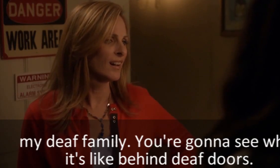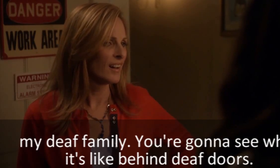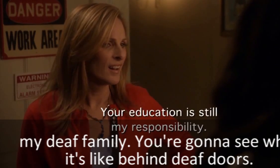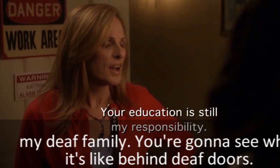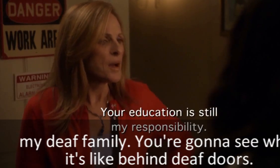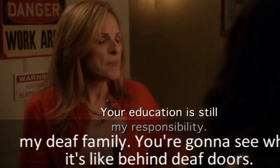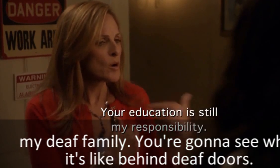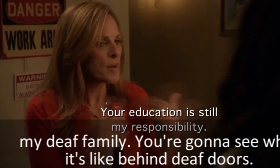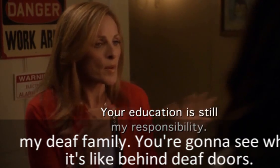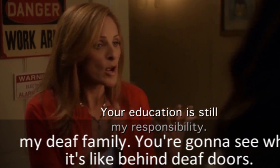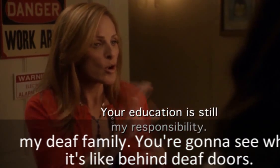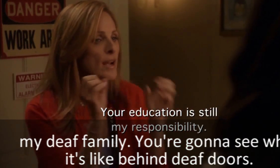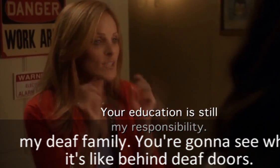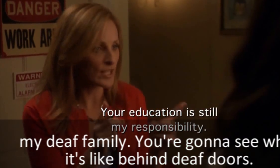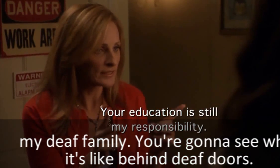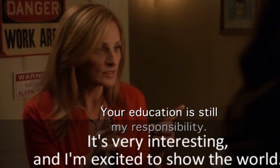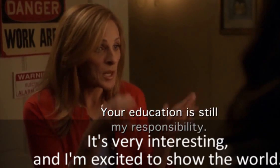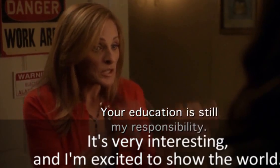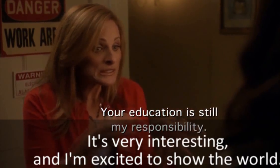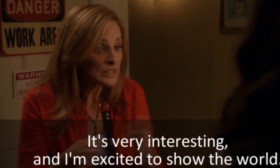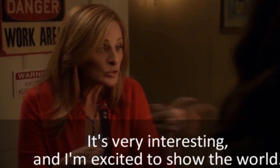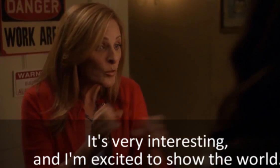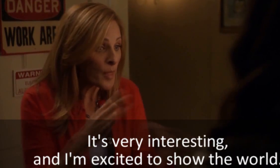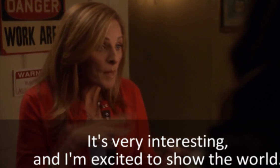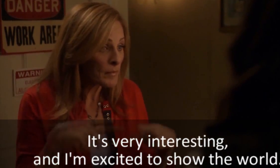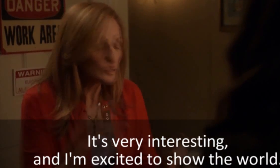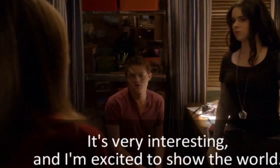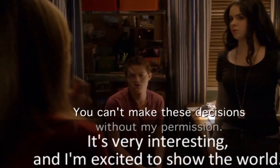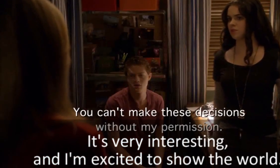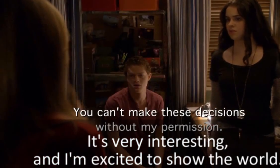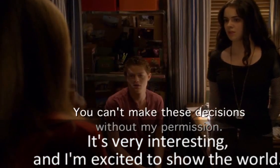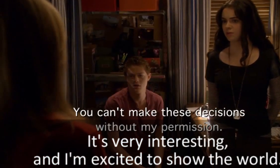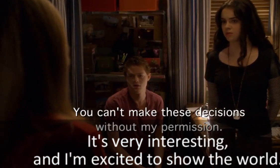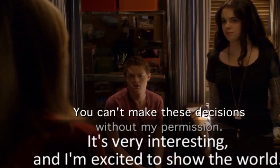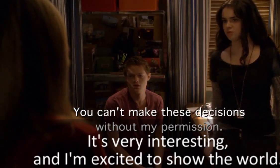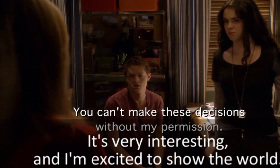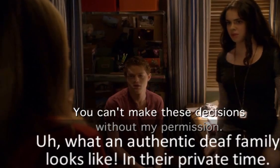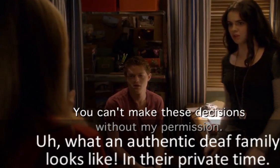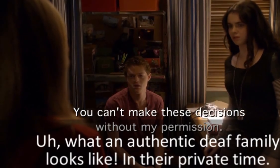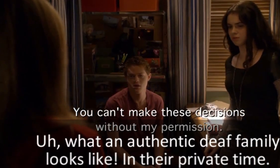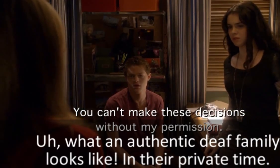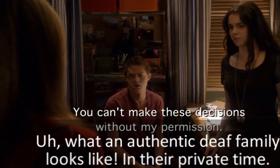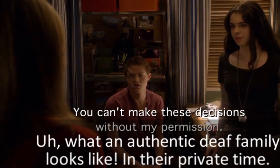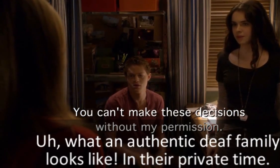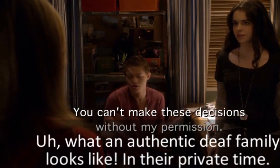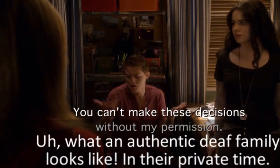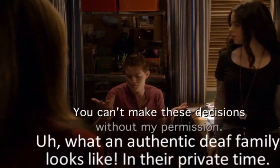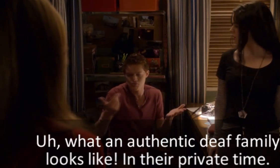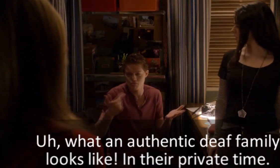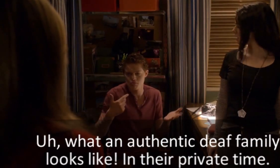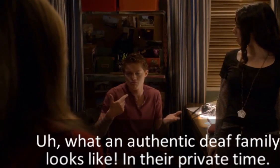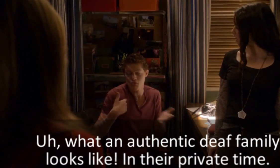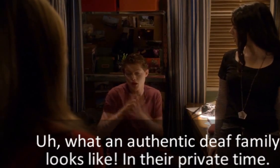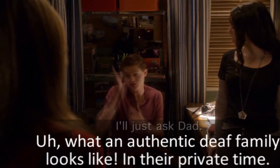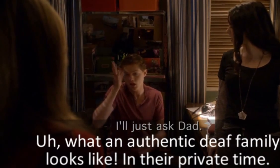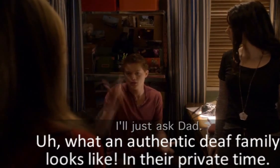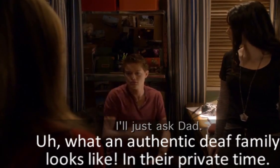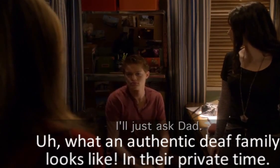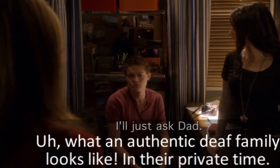like behind deaf doors. It's very interesting. And I'm excited to show the world what an authentic deaf family looks like in their